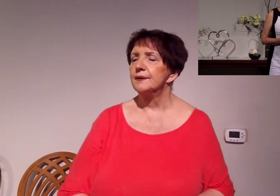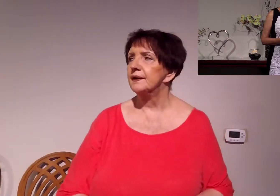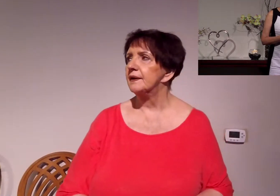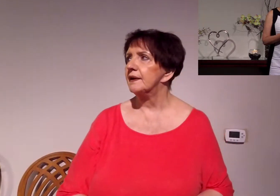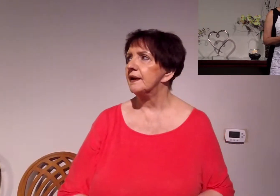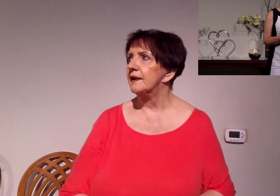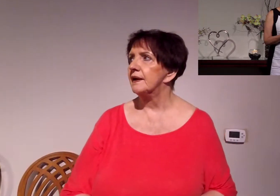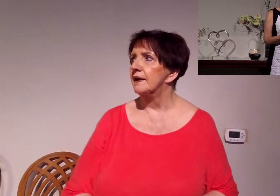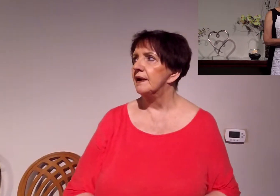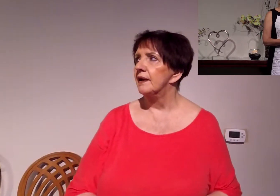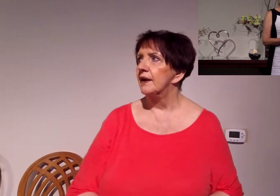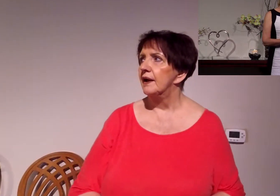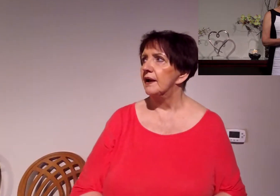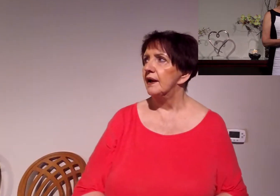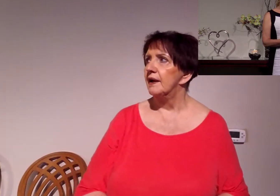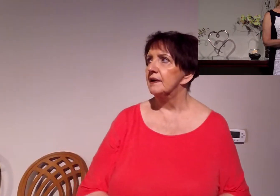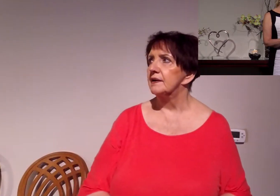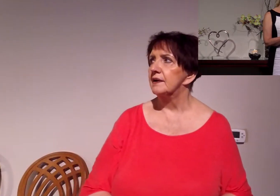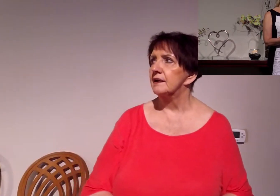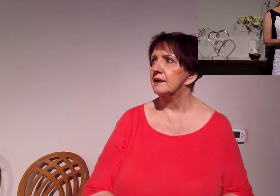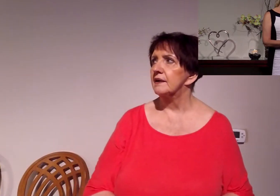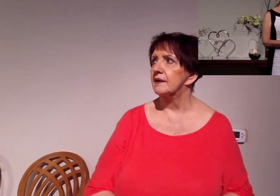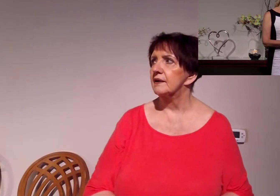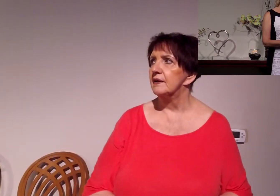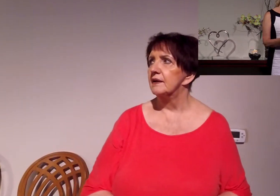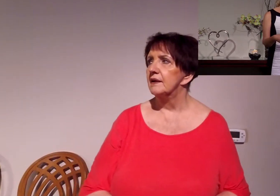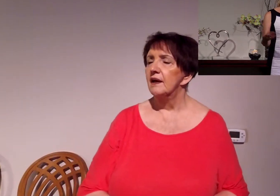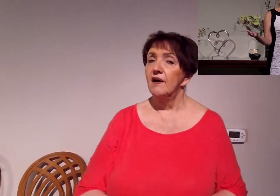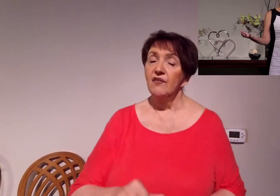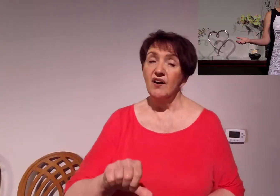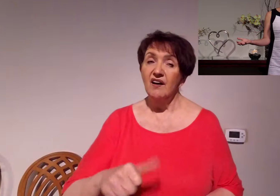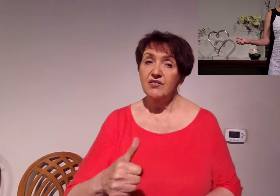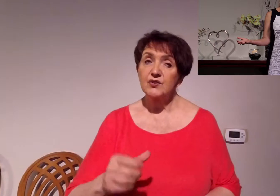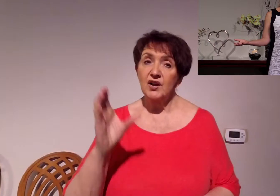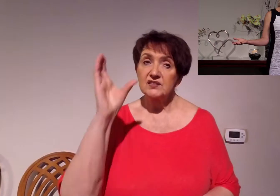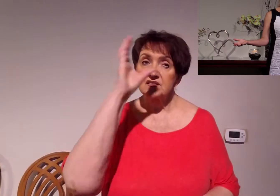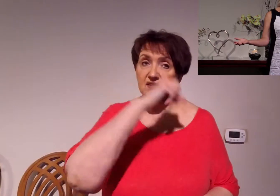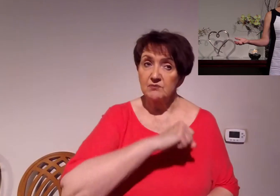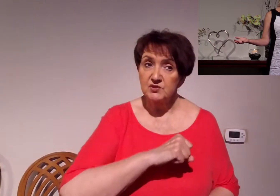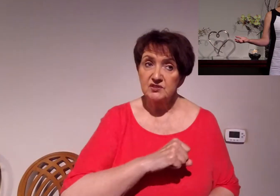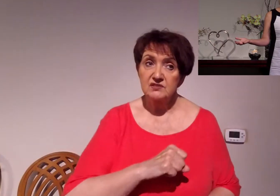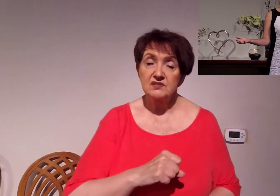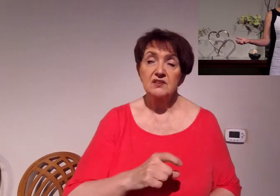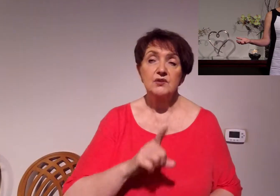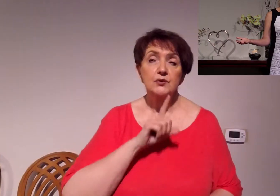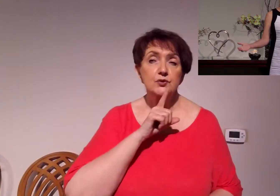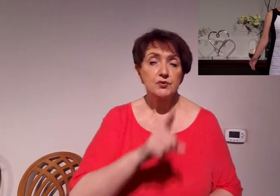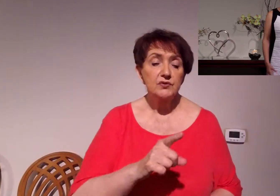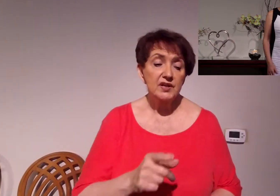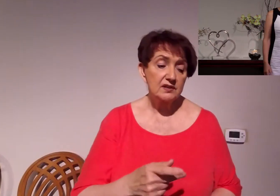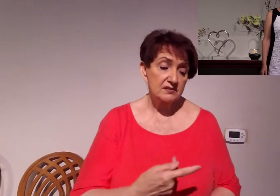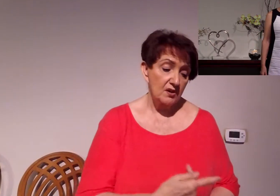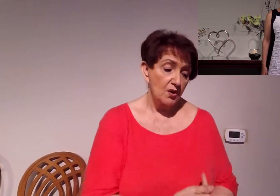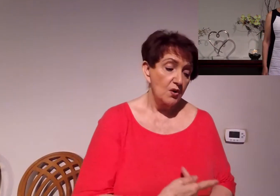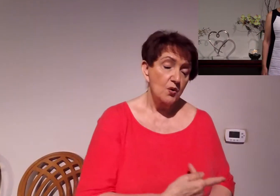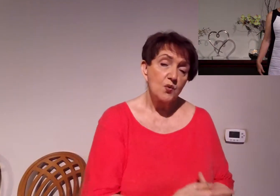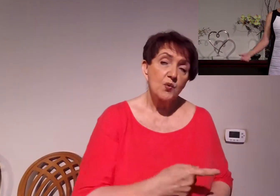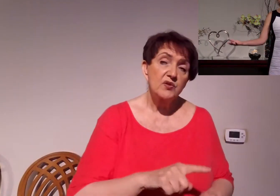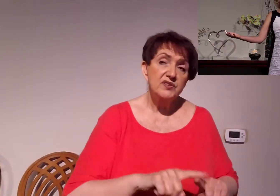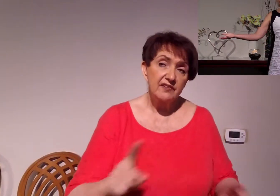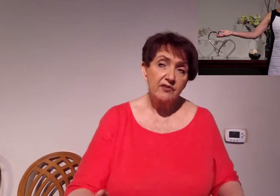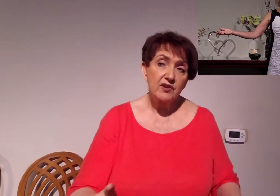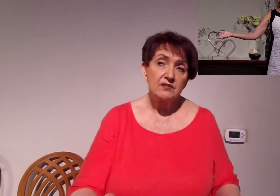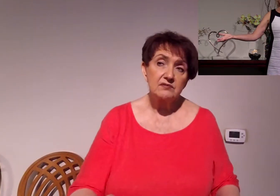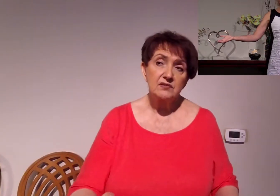Do you see, the other side of projections and assumptions is actually the fact that the truth is we're different, and we are going to actually have conflict